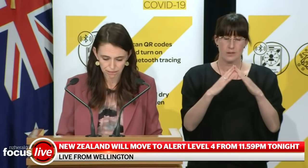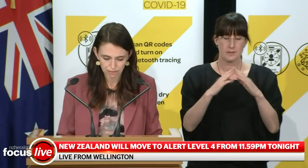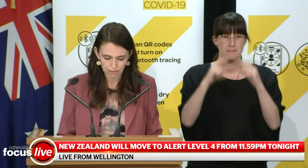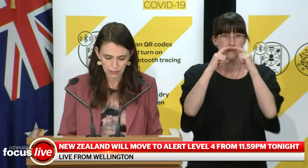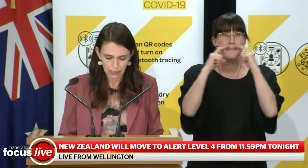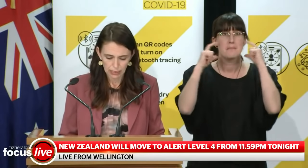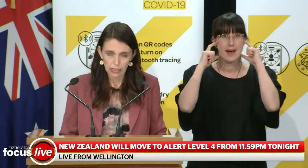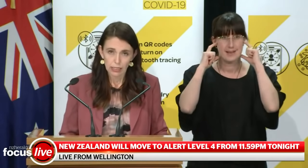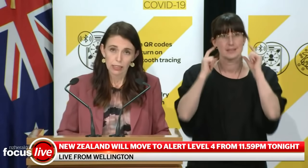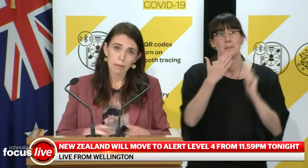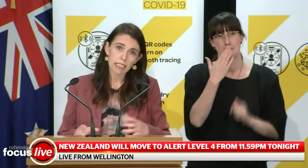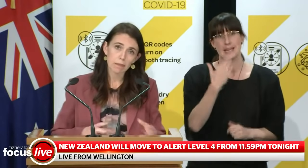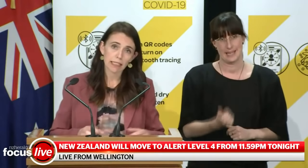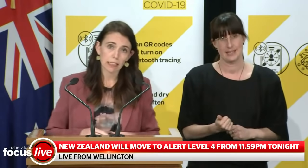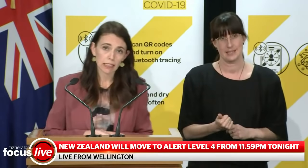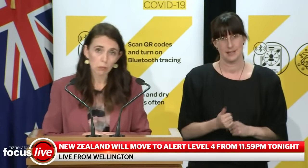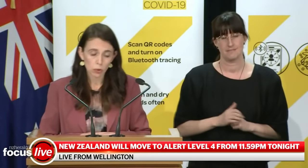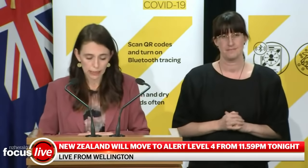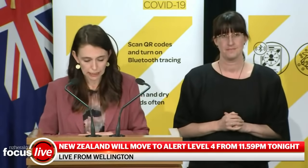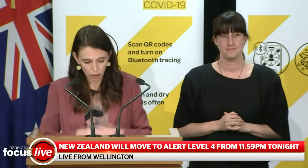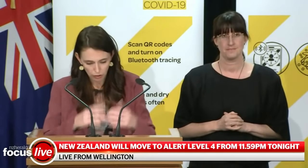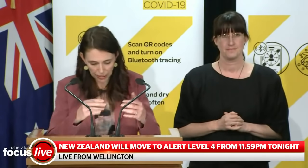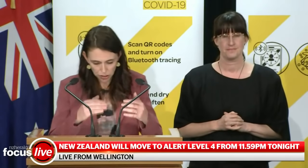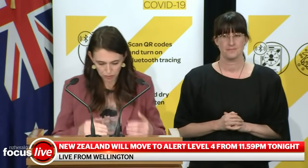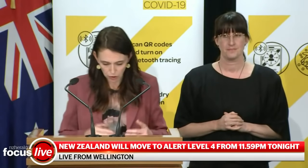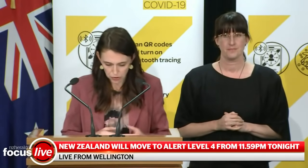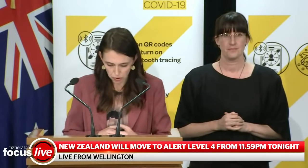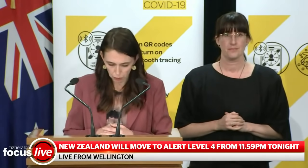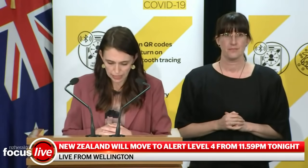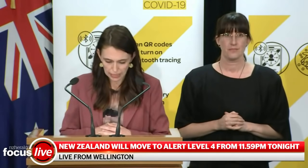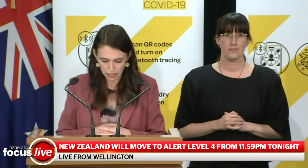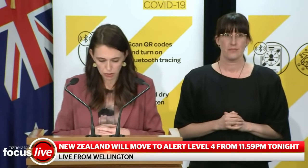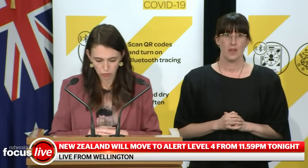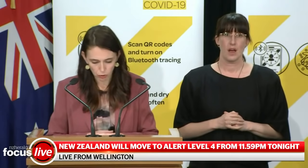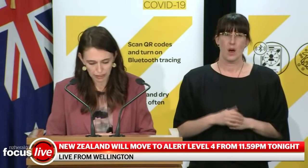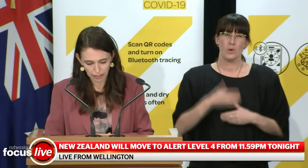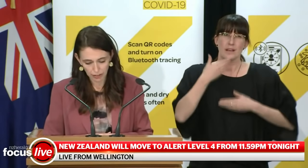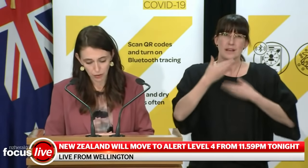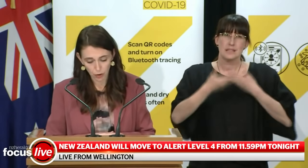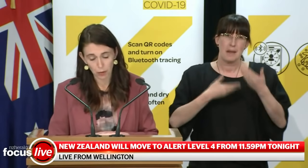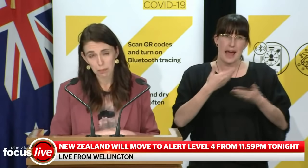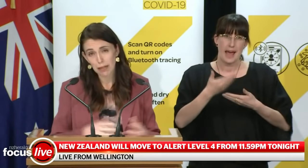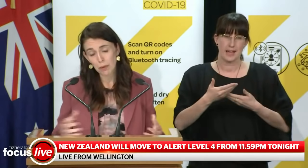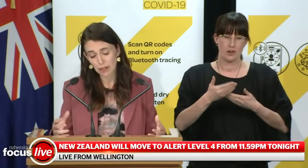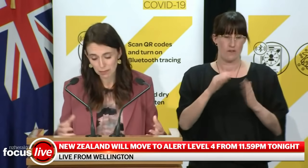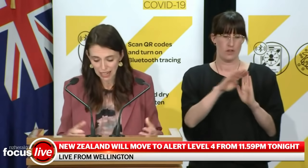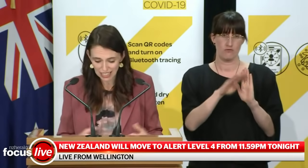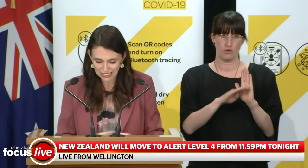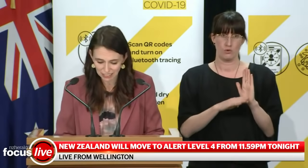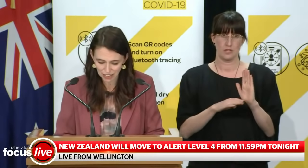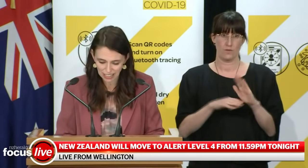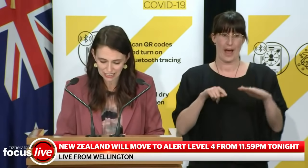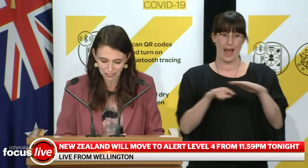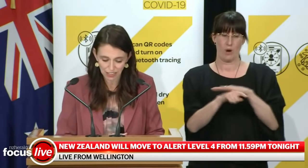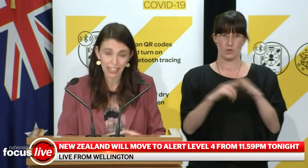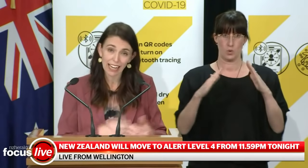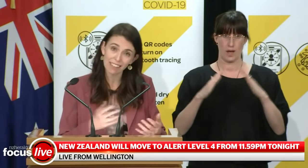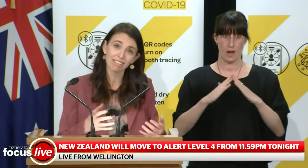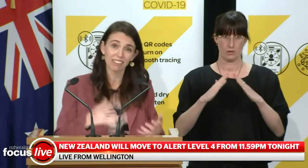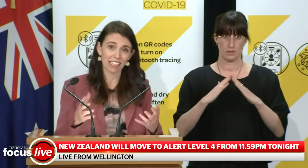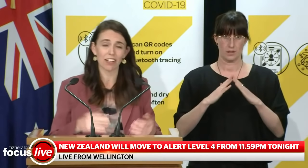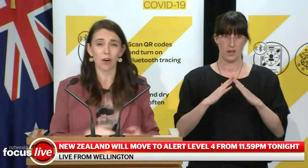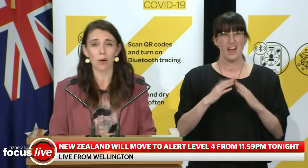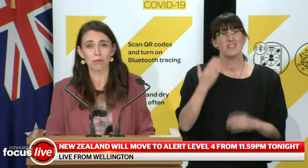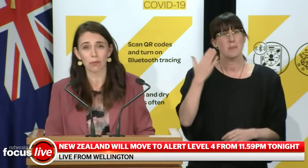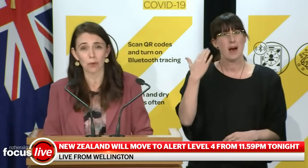house. Let me expand in a little more detail on each of those reasons for leaving your home. People in the past have asked if they